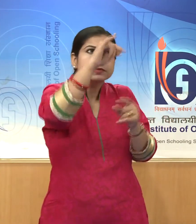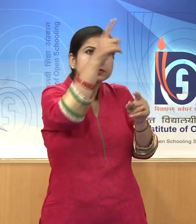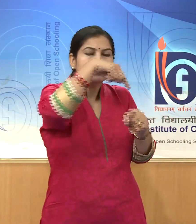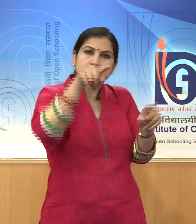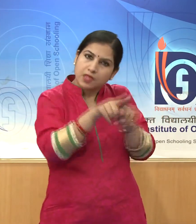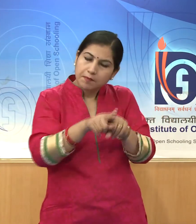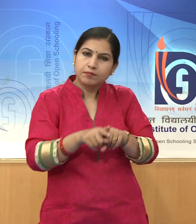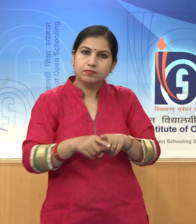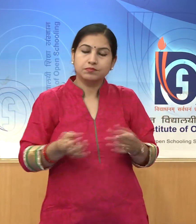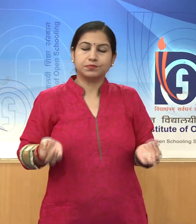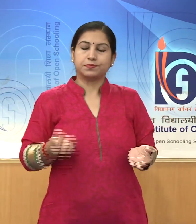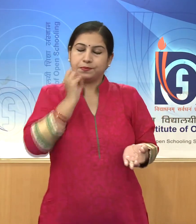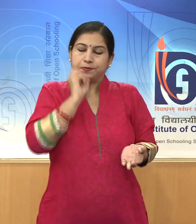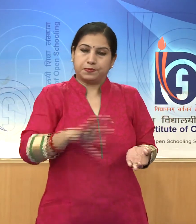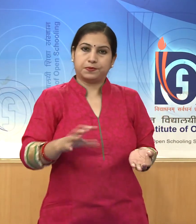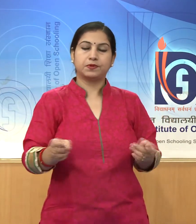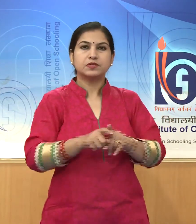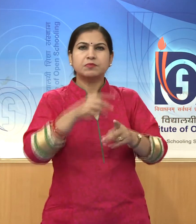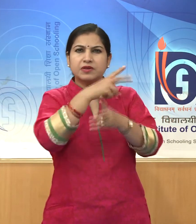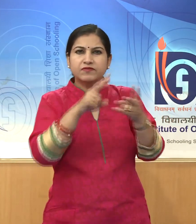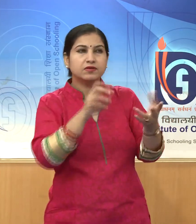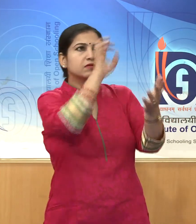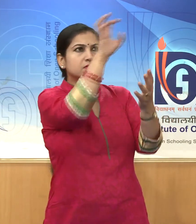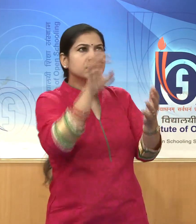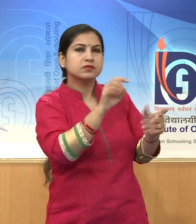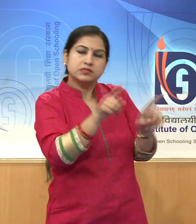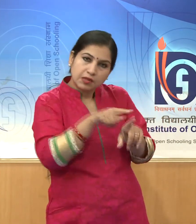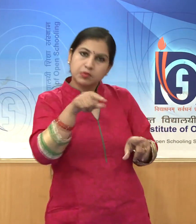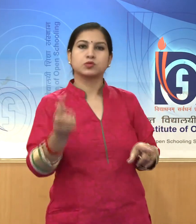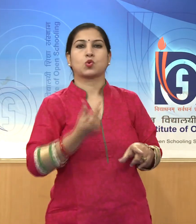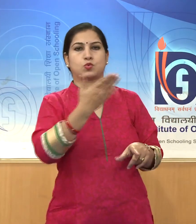Tantric symbolic diagrams are also used.